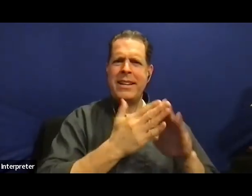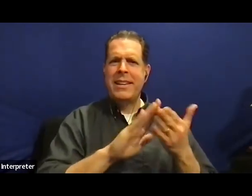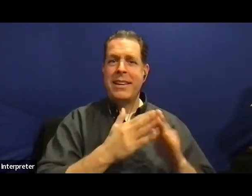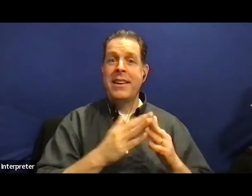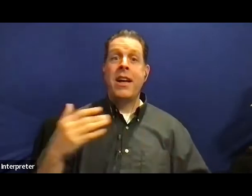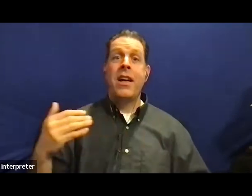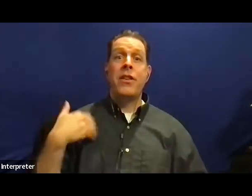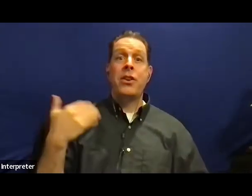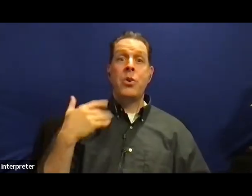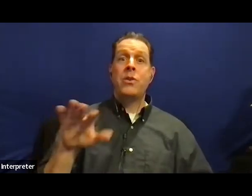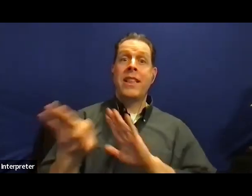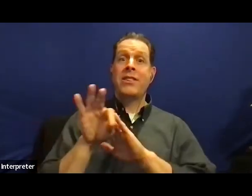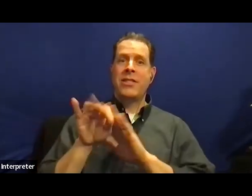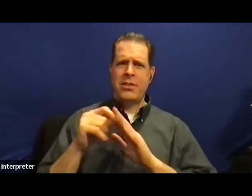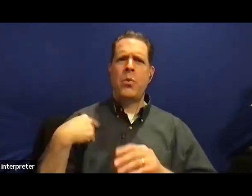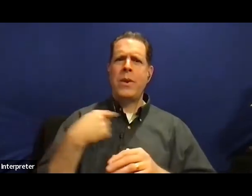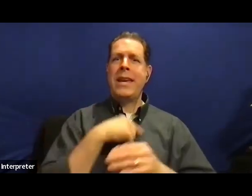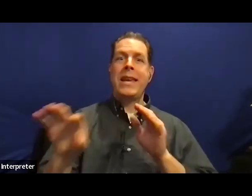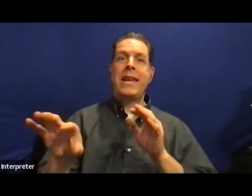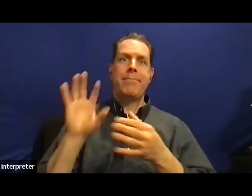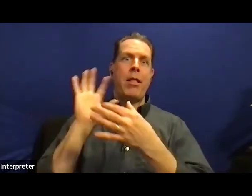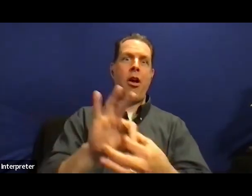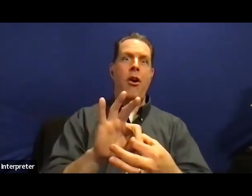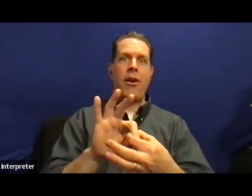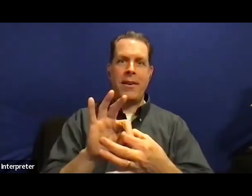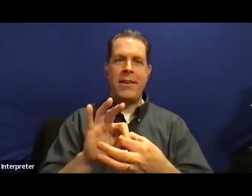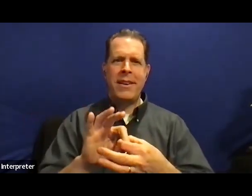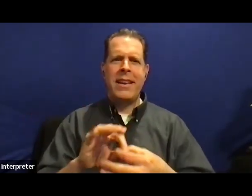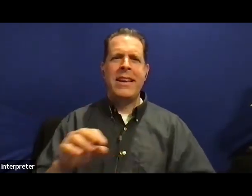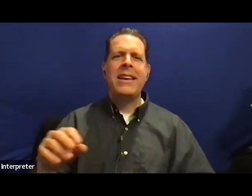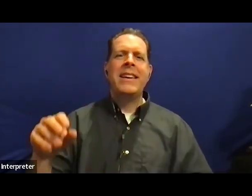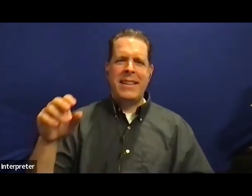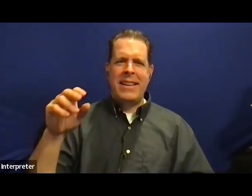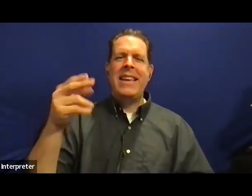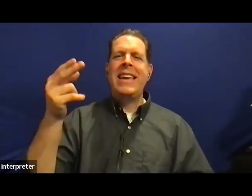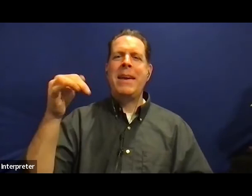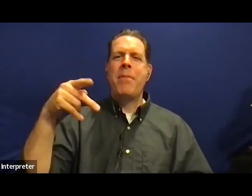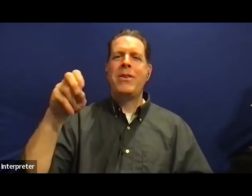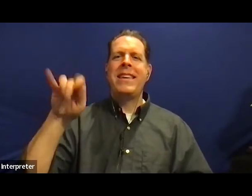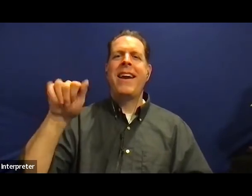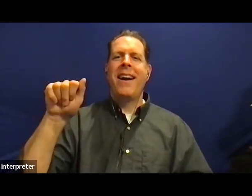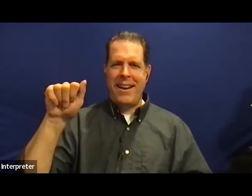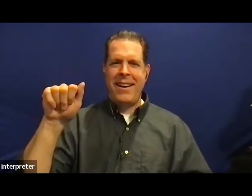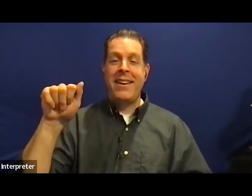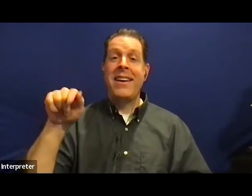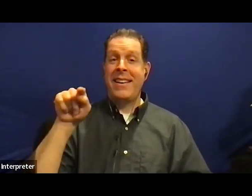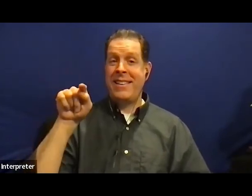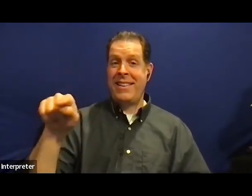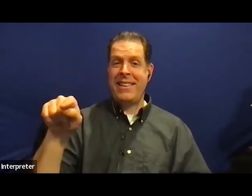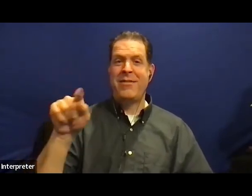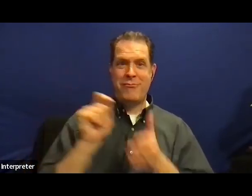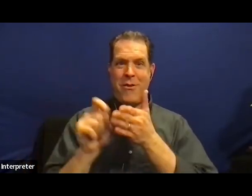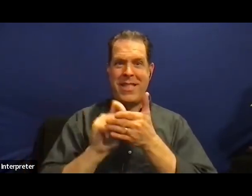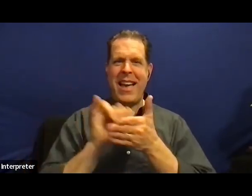We Belong by Cookie Hipponia Everman. We Belong is an immigrant story of